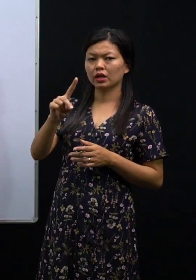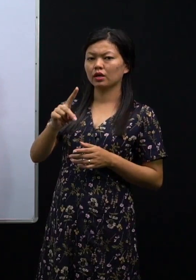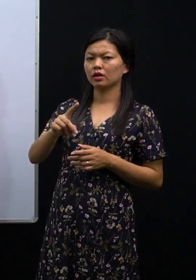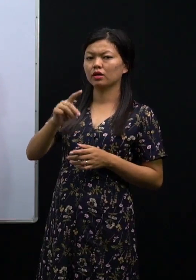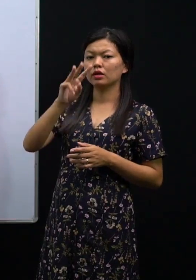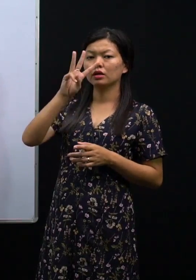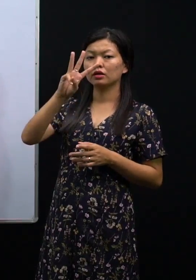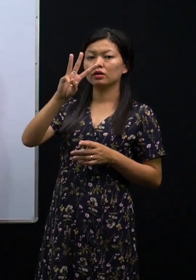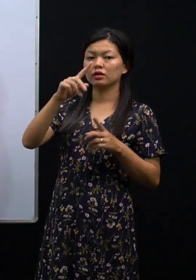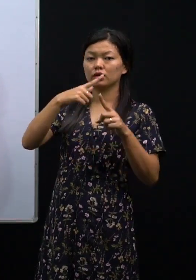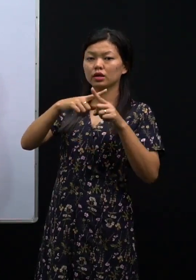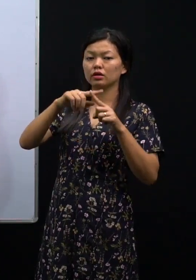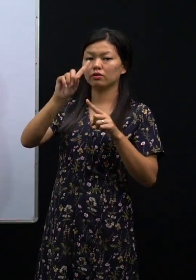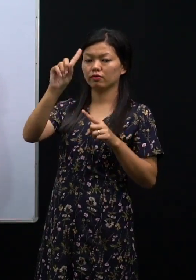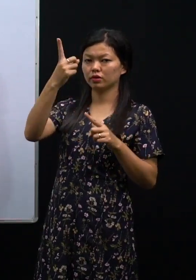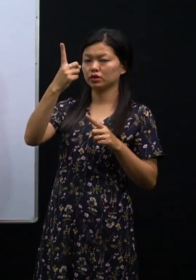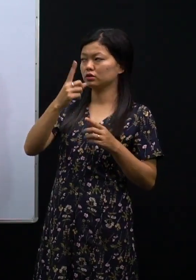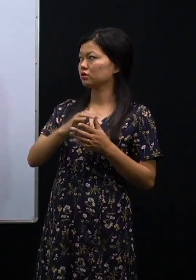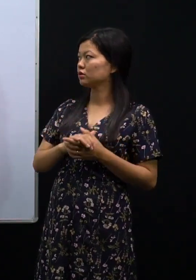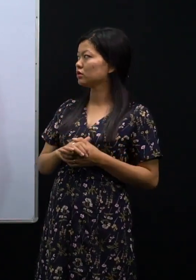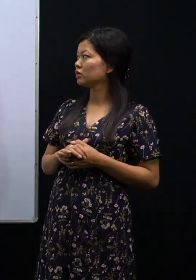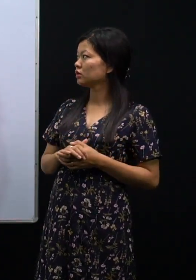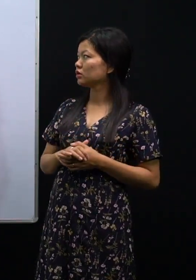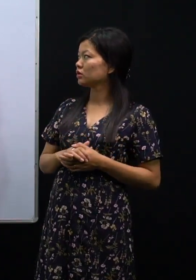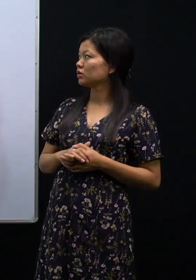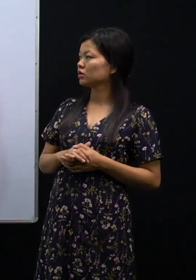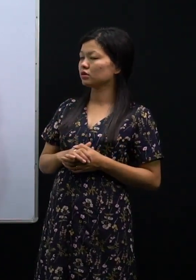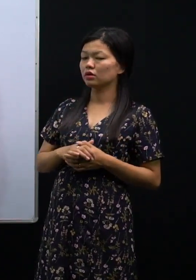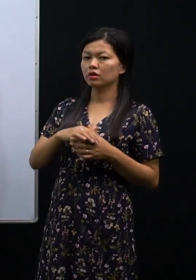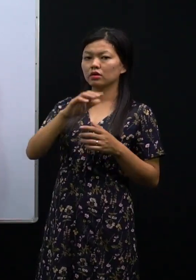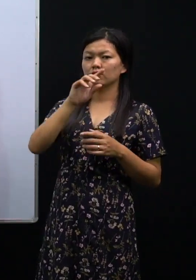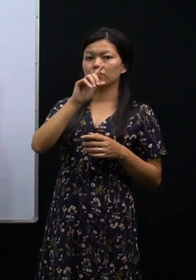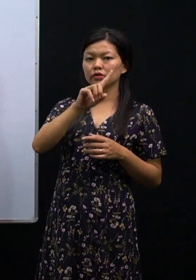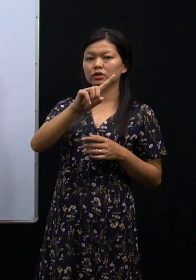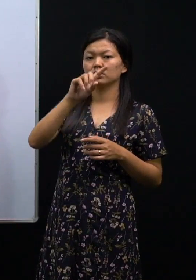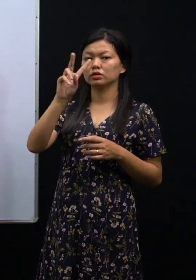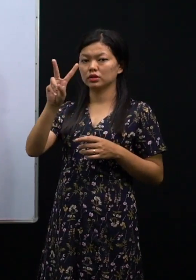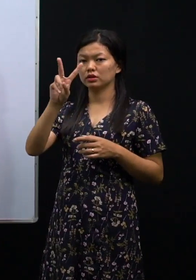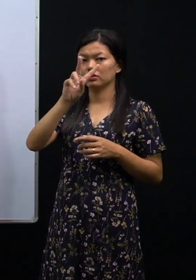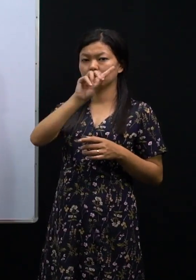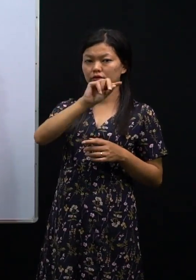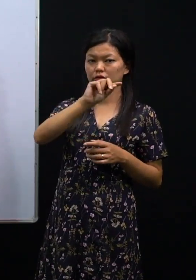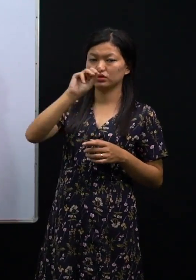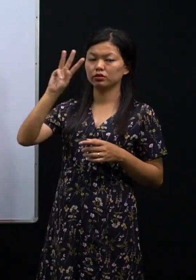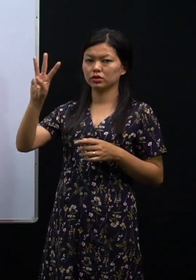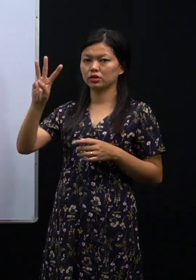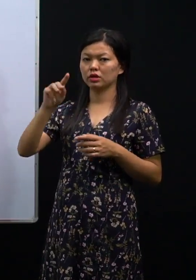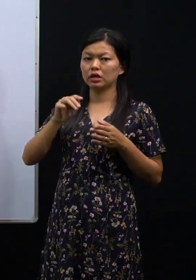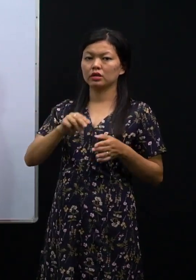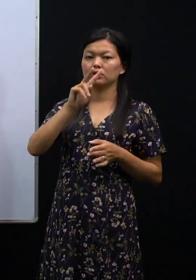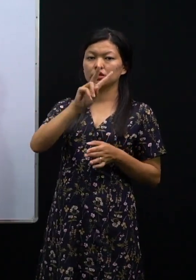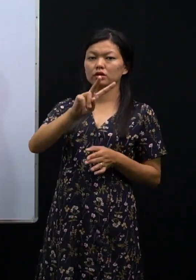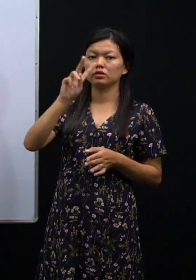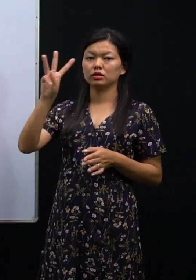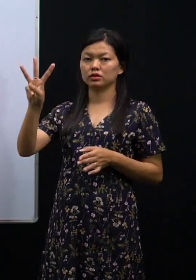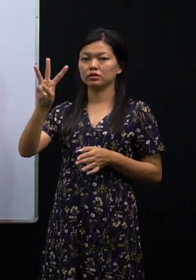into first. First is first into second. Second into third. Now third into first. That is called cyclic